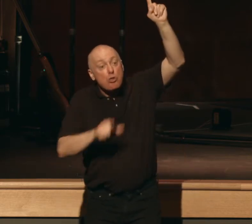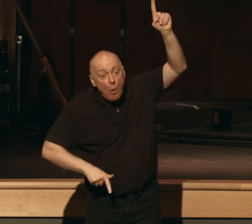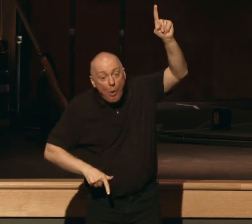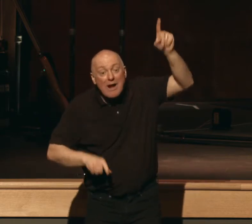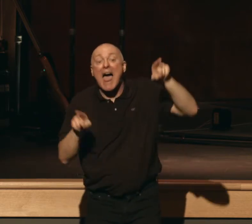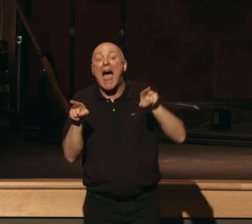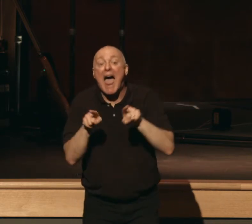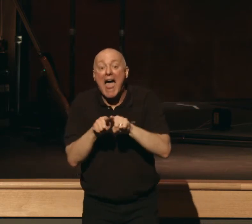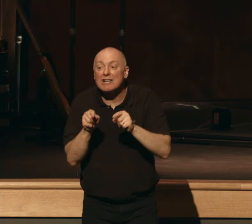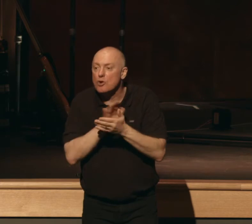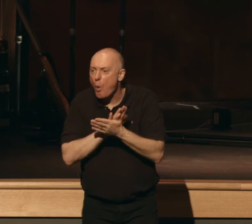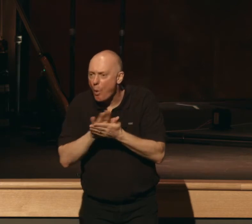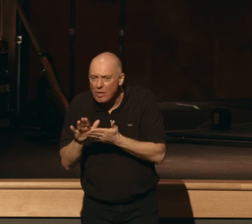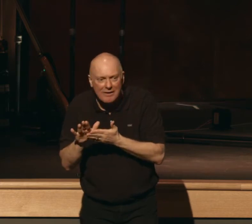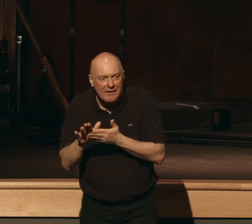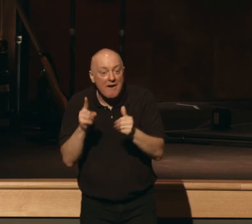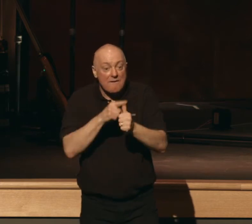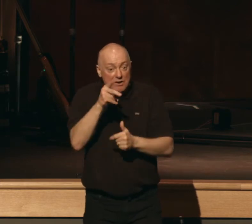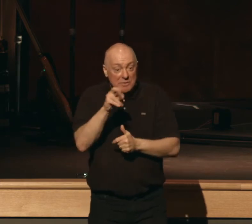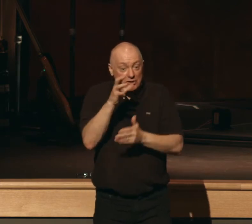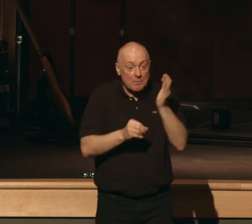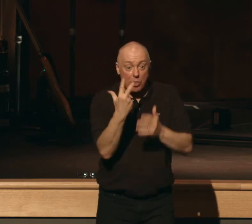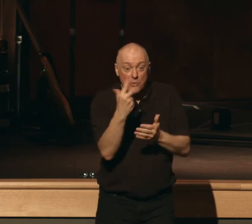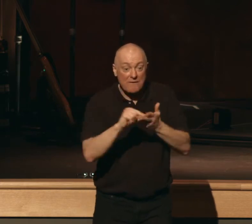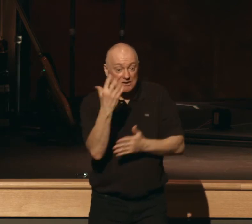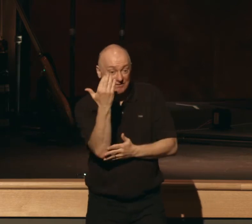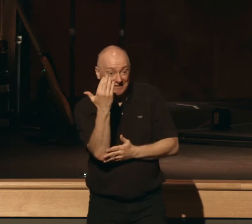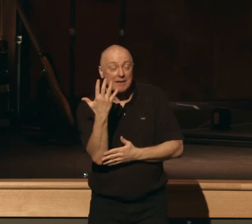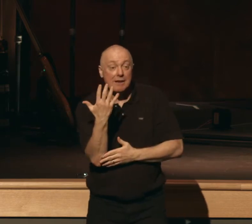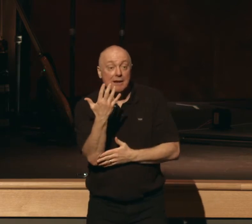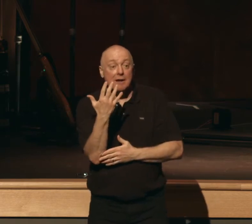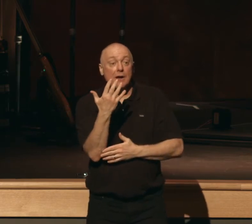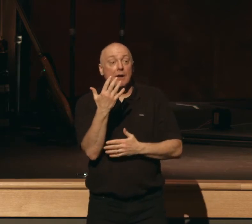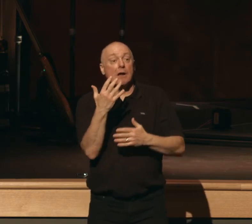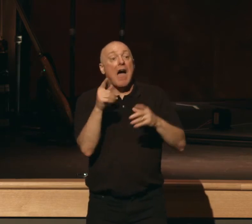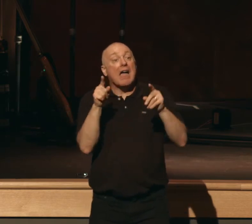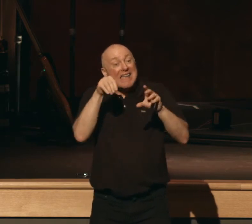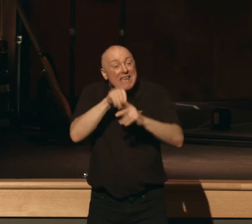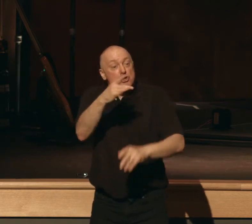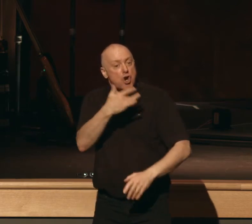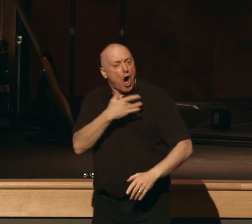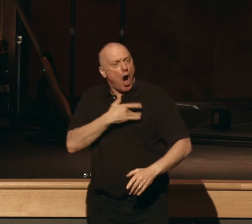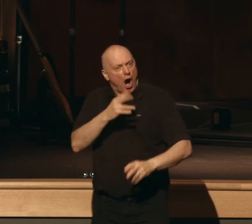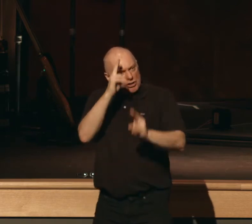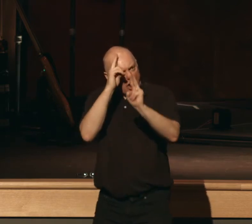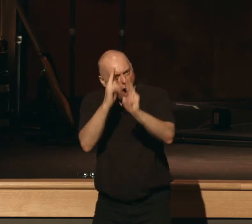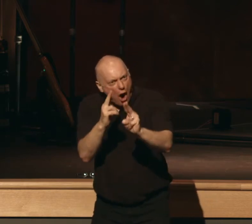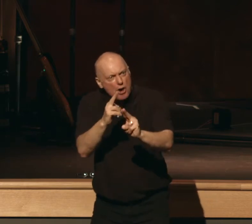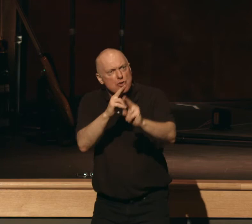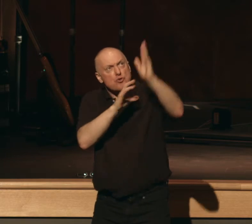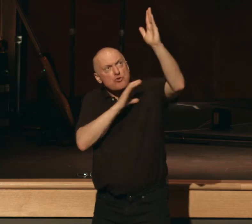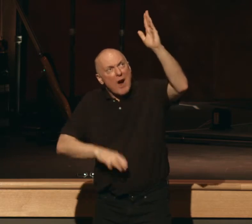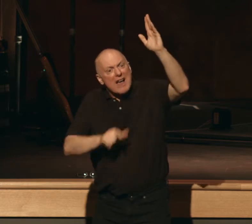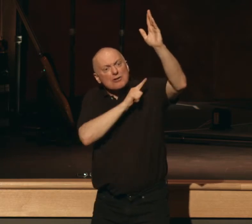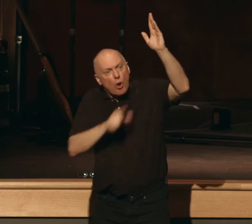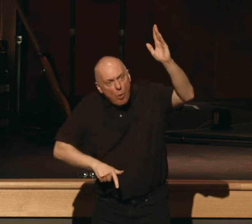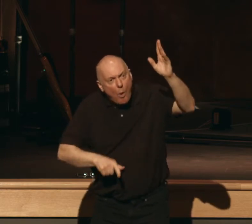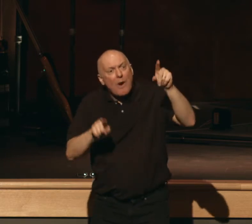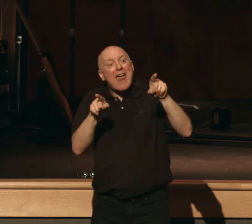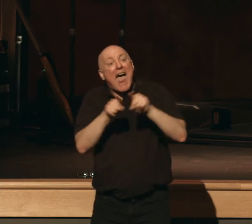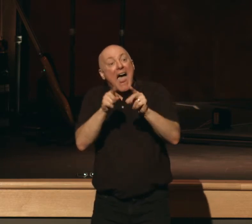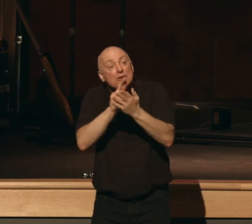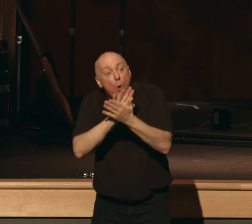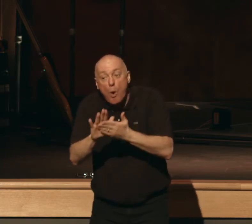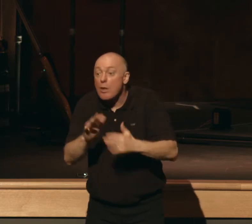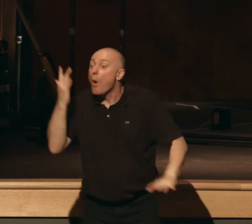as holy. 1 Peter 3:15, in your hearts, honor Christ the Lord as